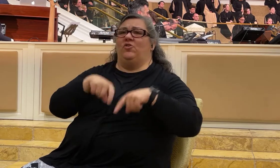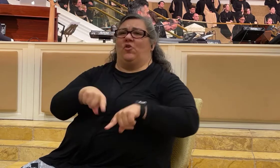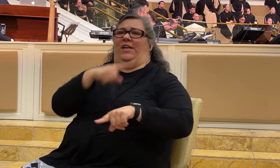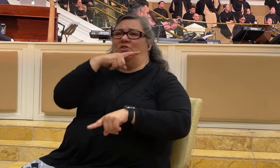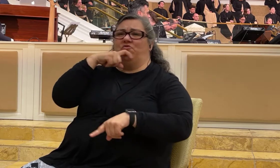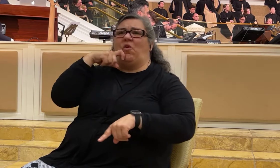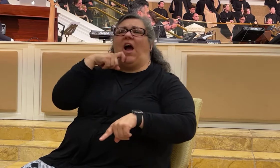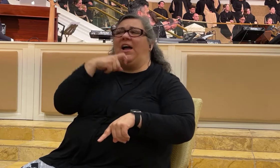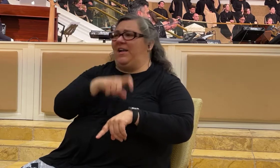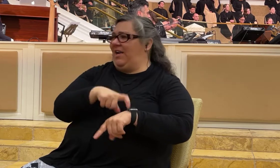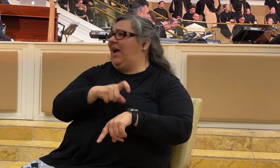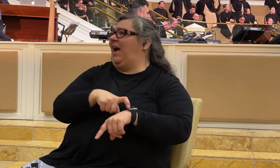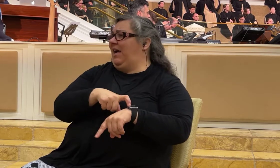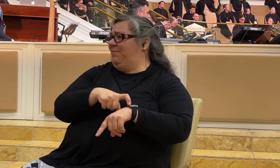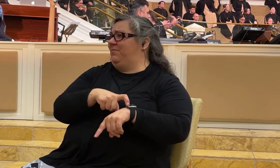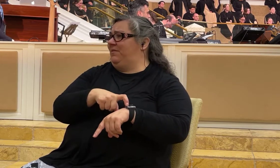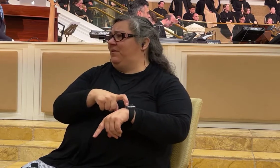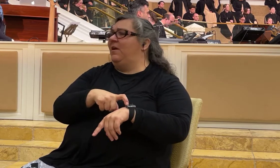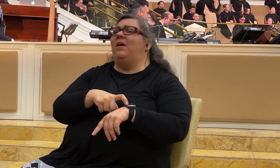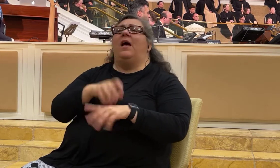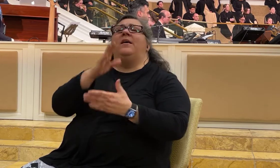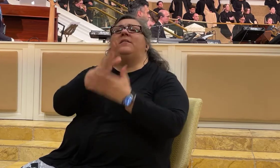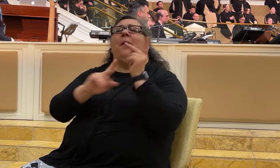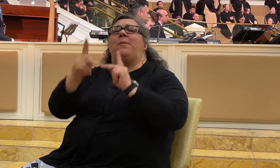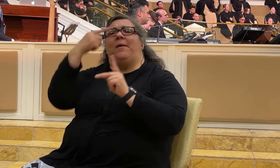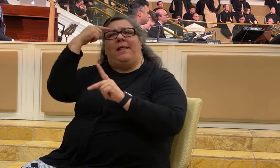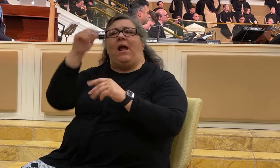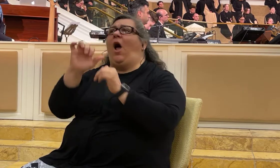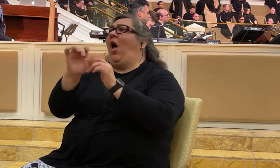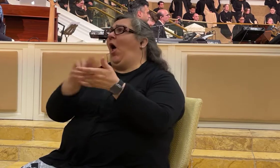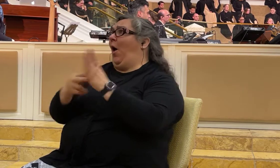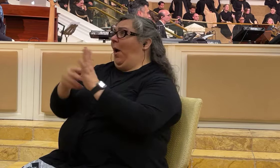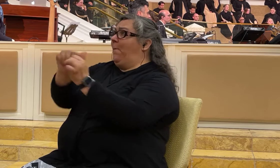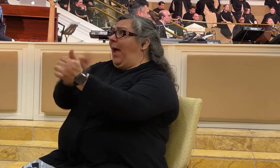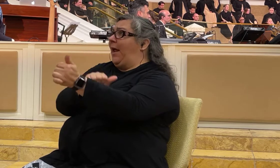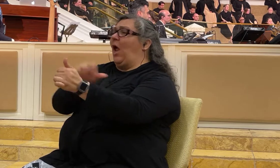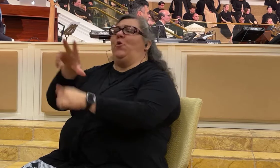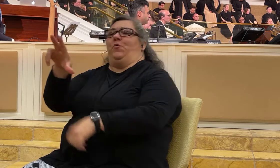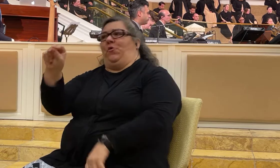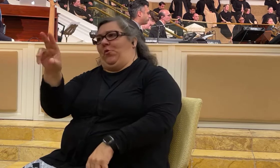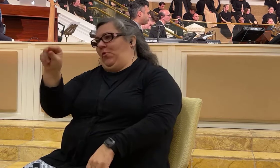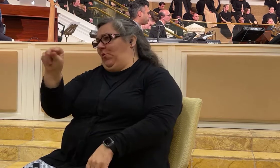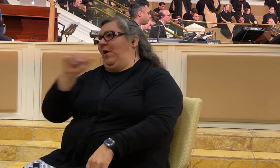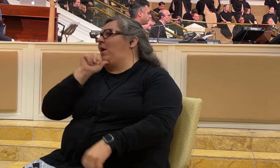that means that you meant they immediately backslid. That's not what I mean.